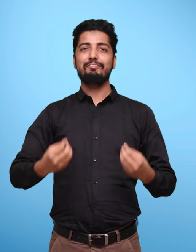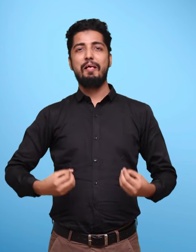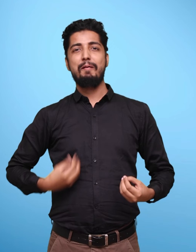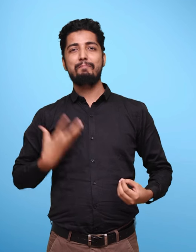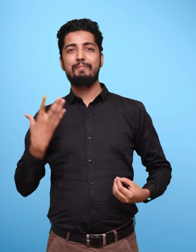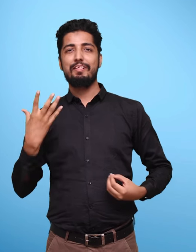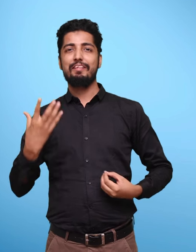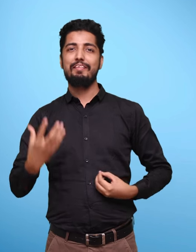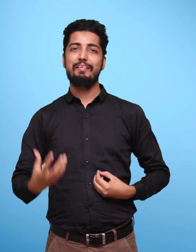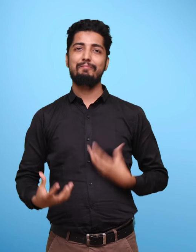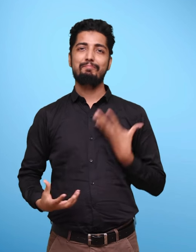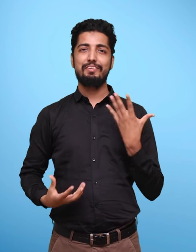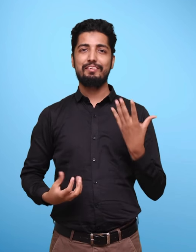the ABC.